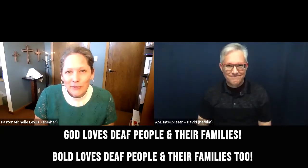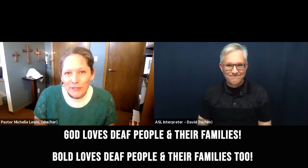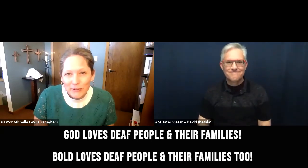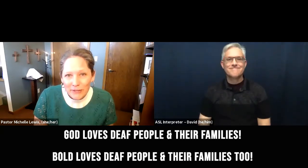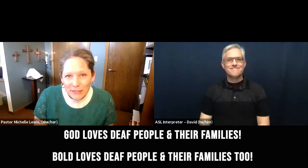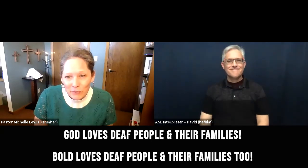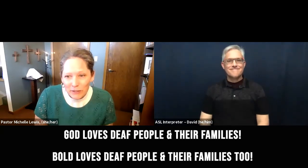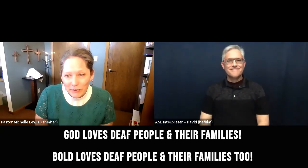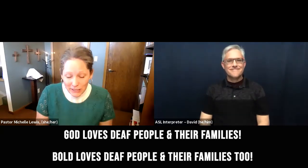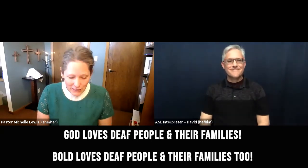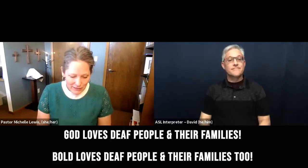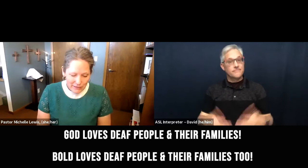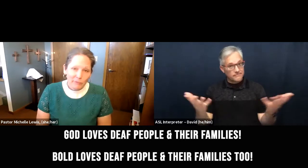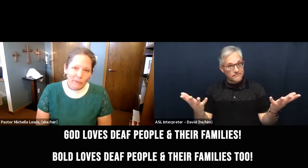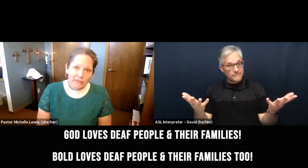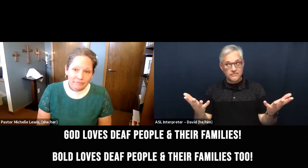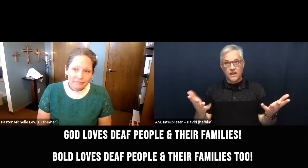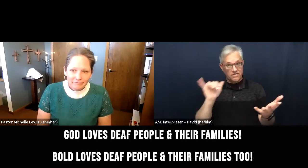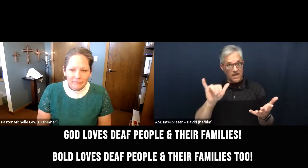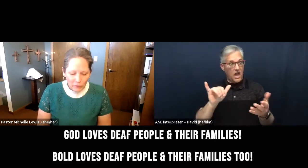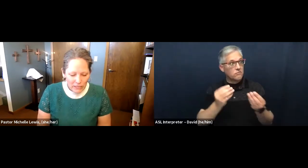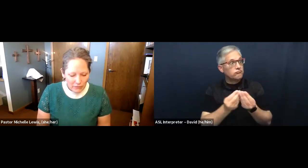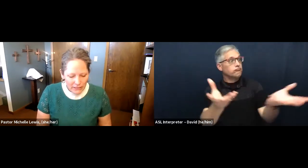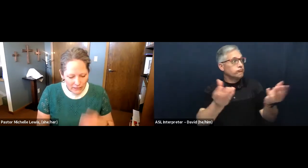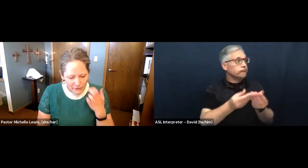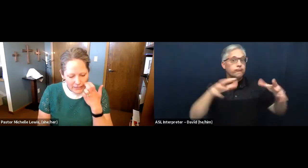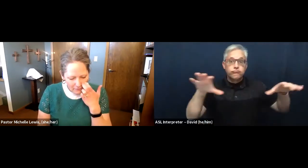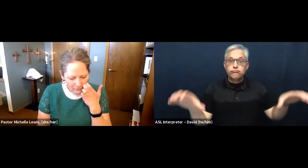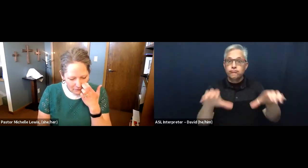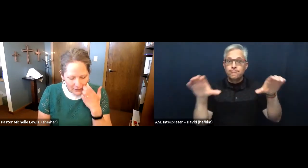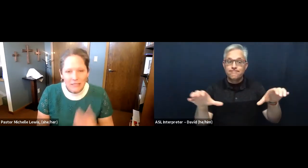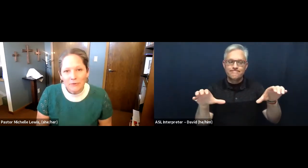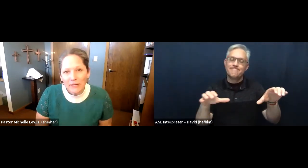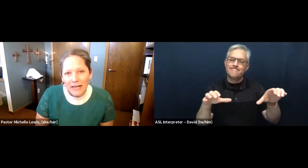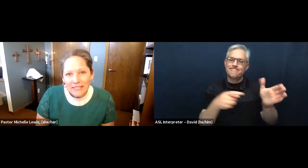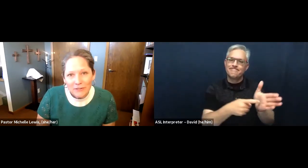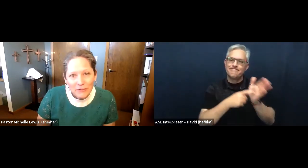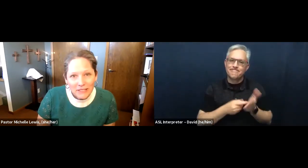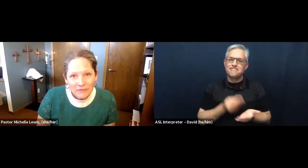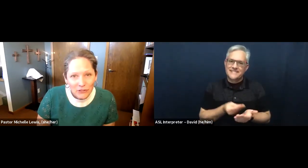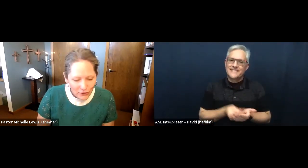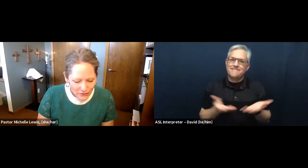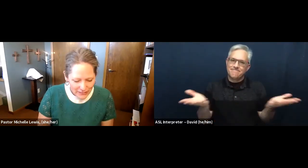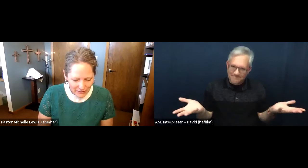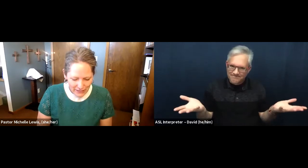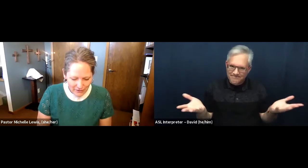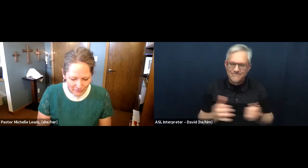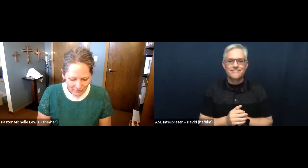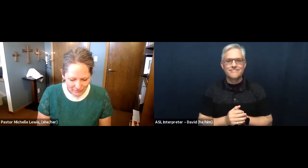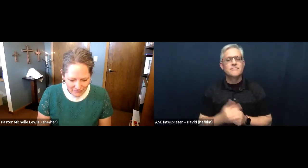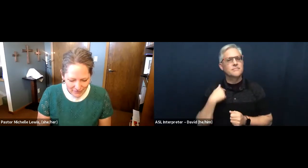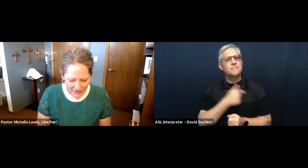And so to do this work, we need some money. We need money to do it. And so we ask you to give generously.